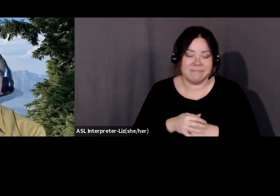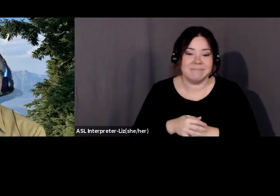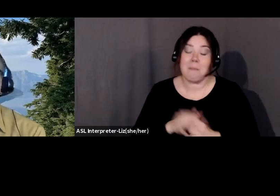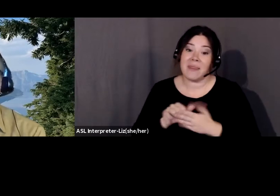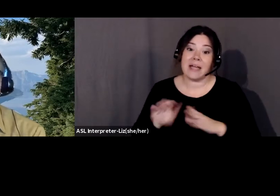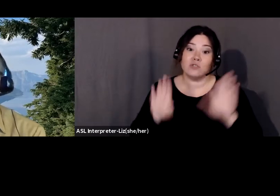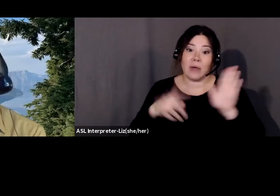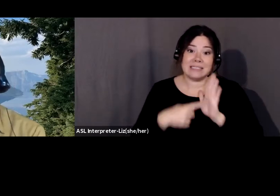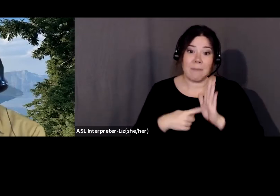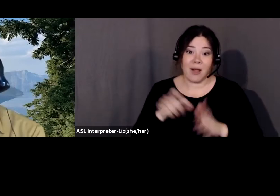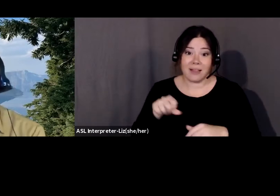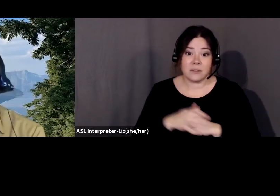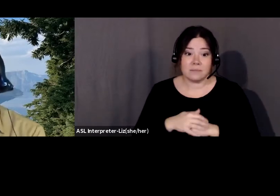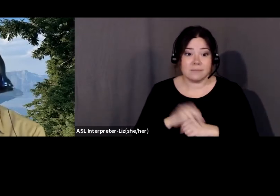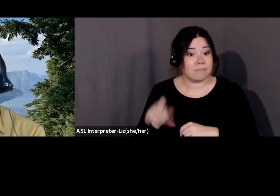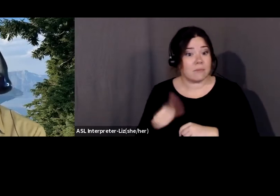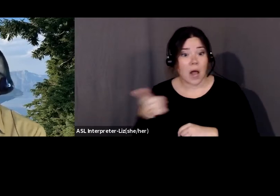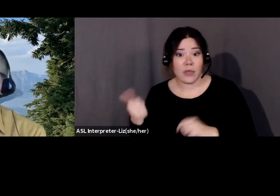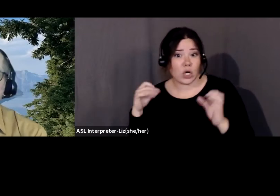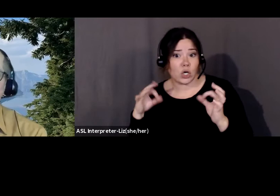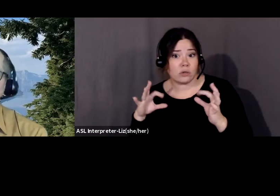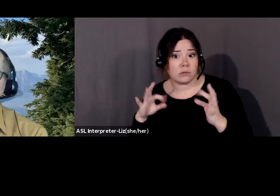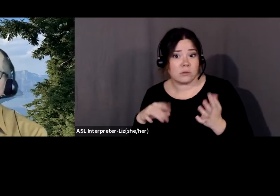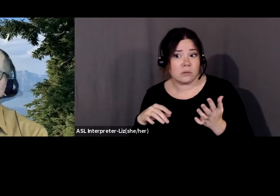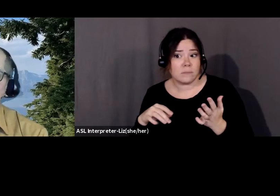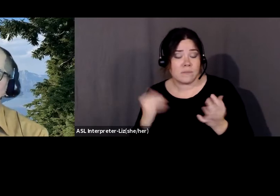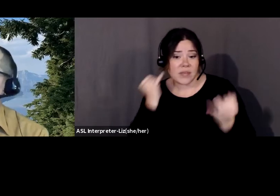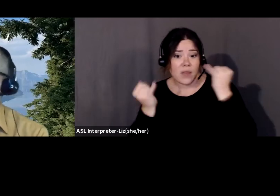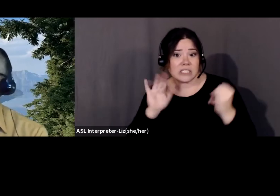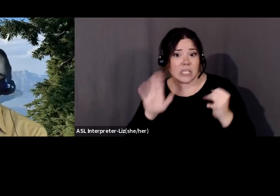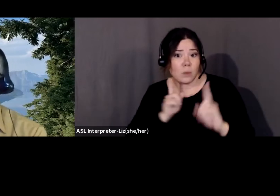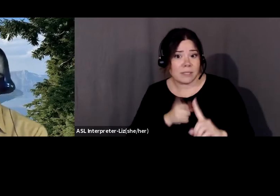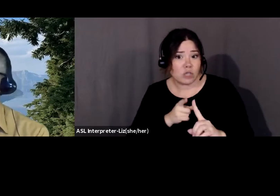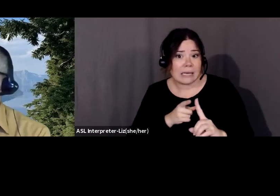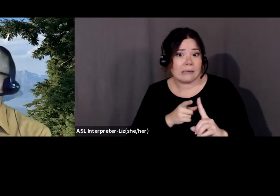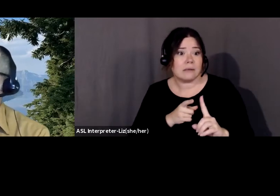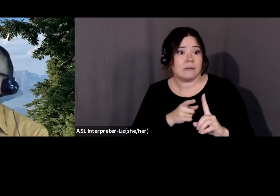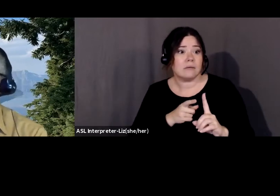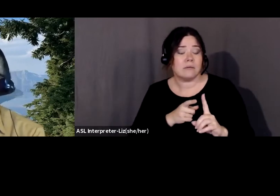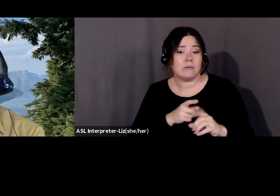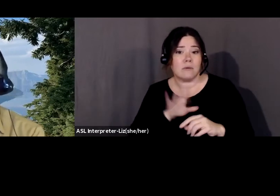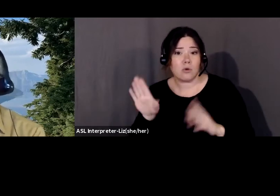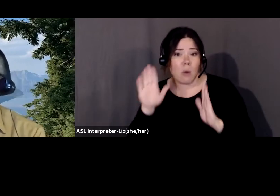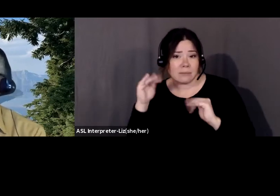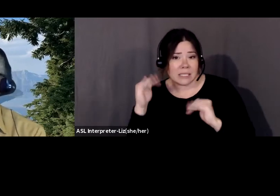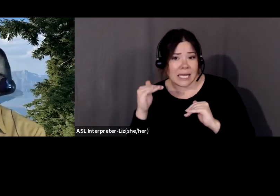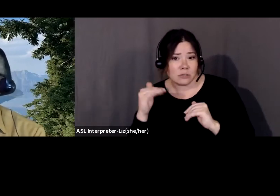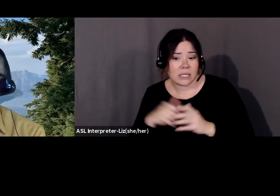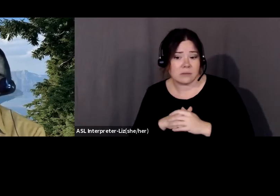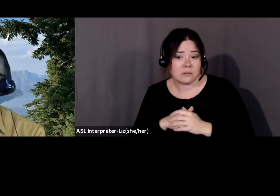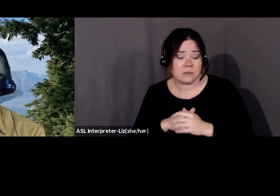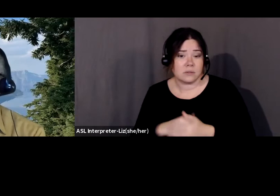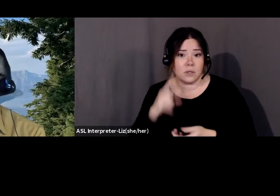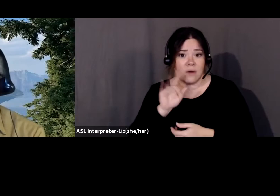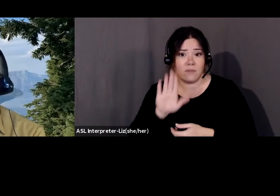example. Anybody else have any thoughts on your mission or kind of expectations you have of your